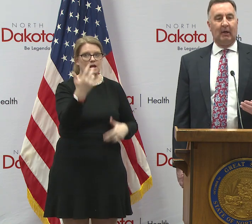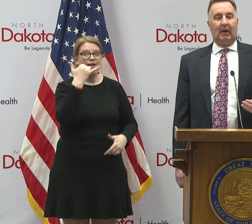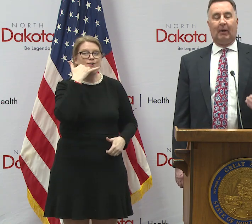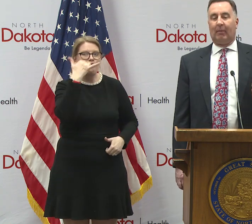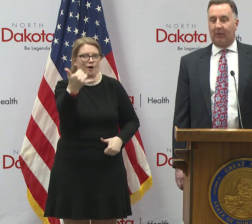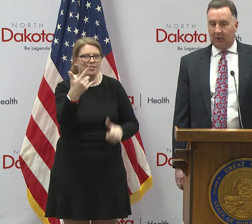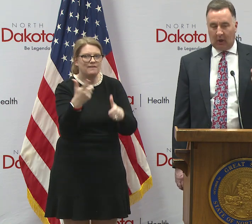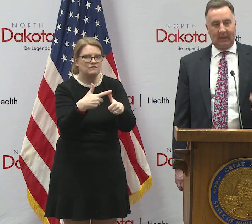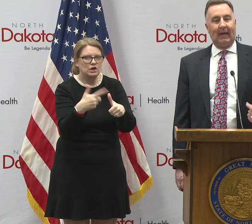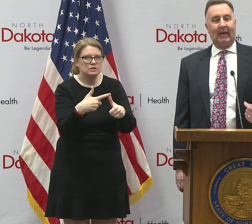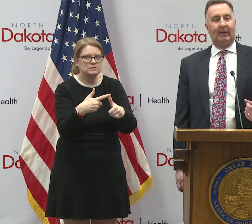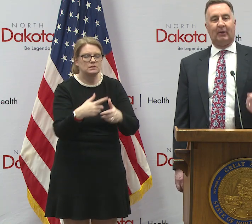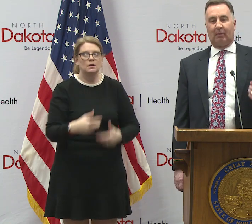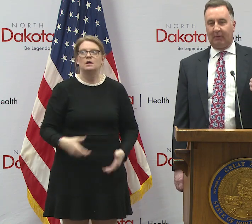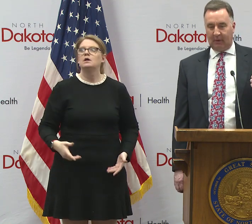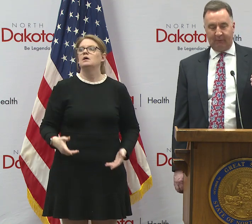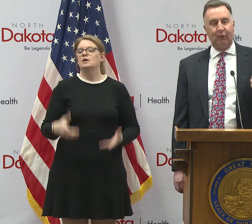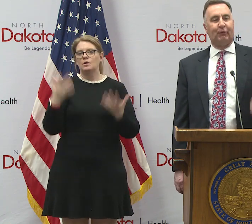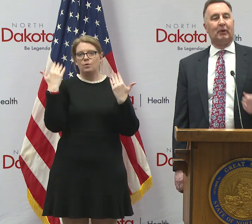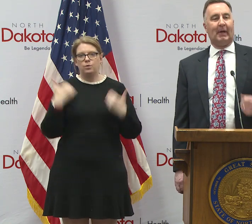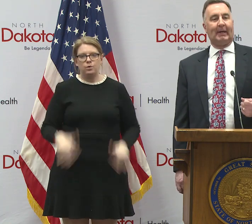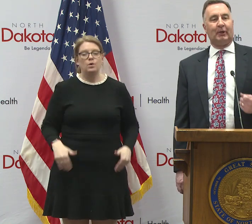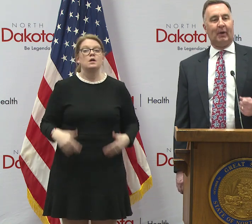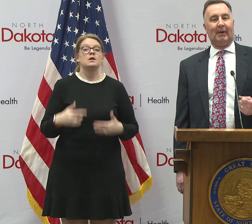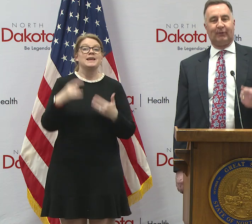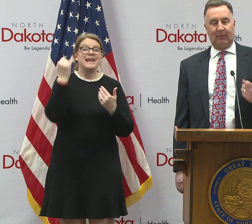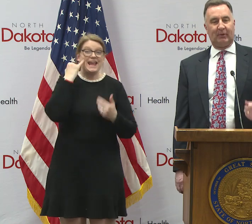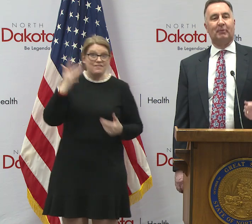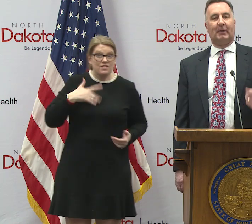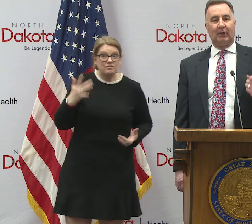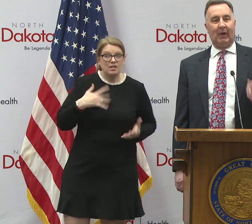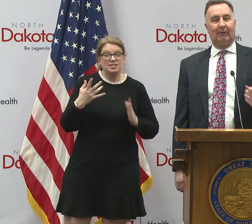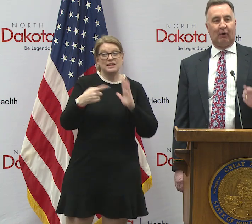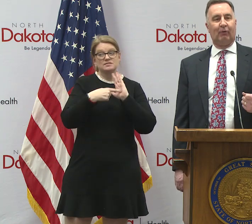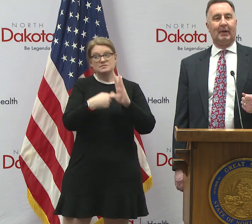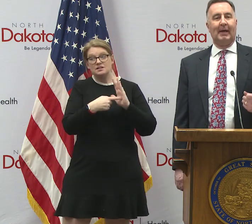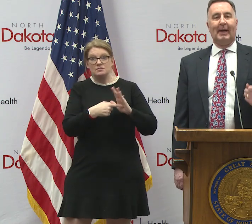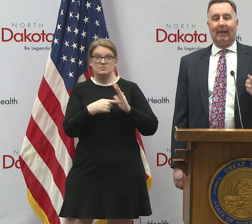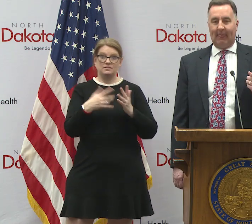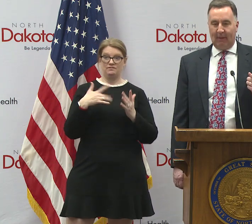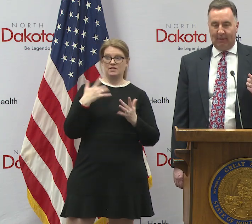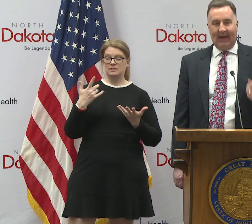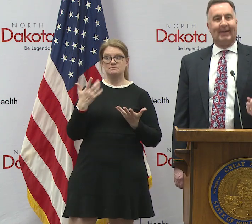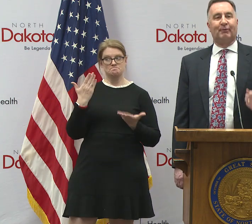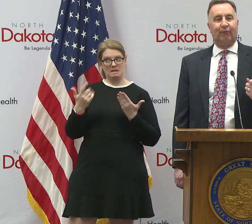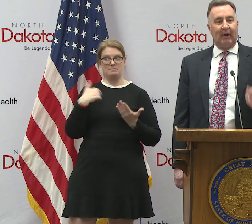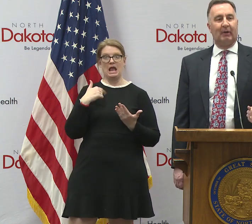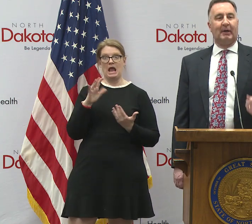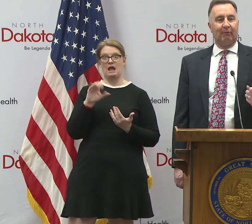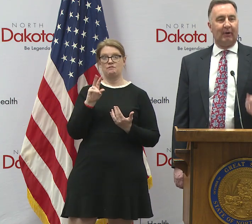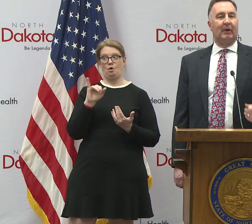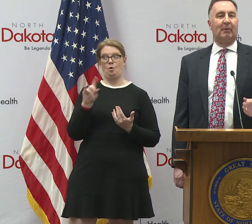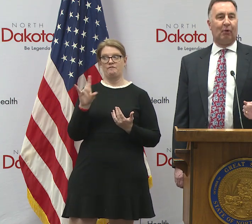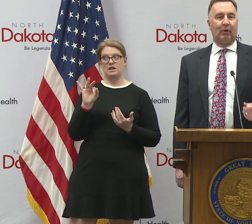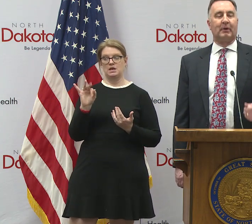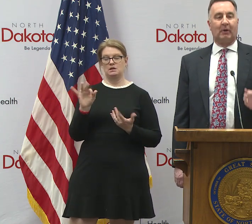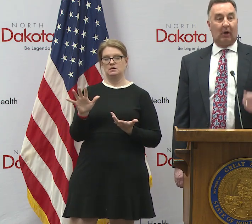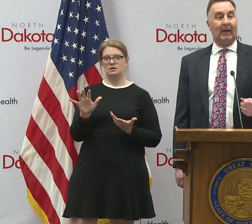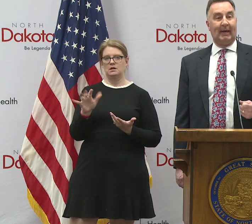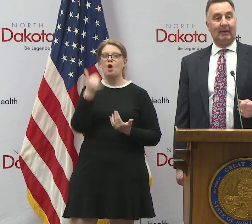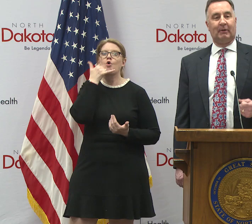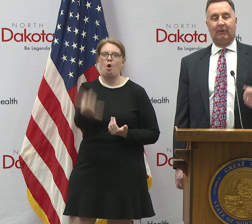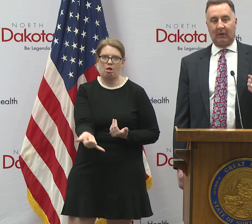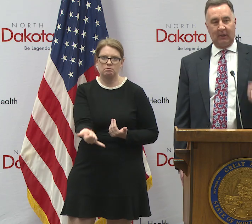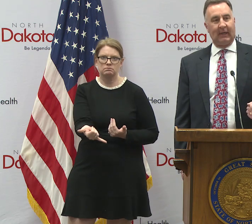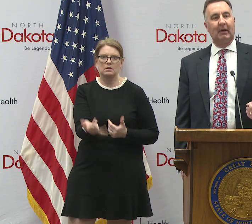ahead. Calling ahead is if you feel like you have symptoms, that you have COVID, that is very, very important.